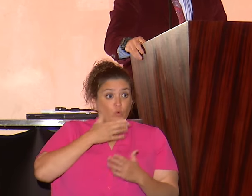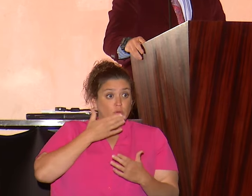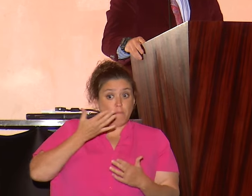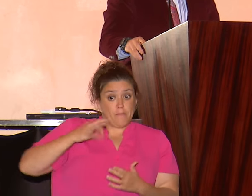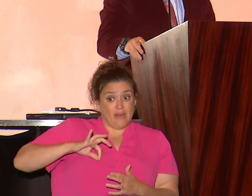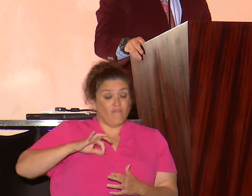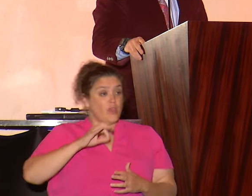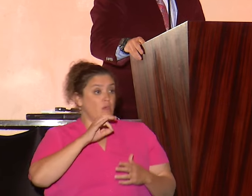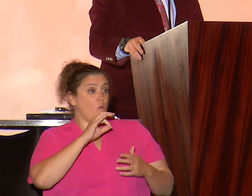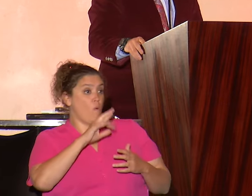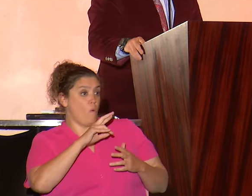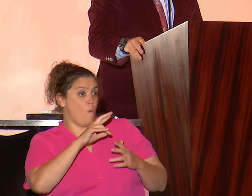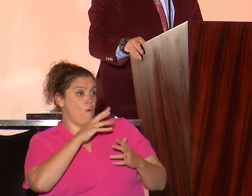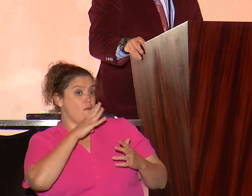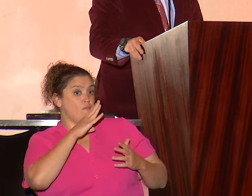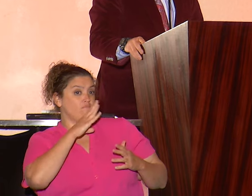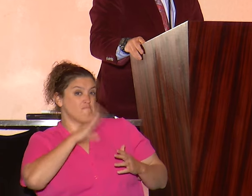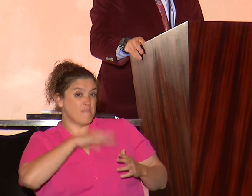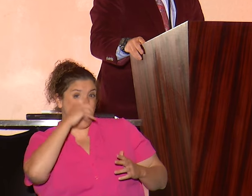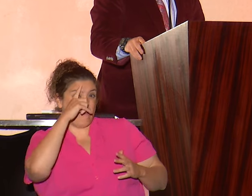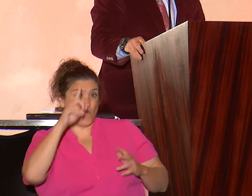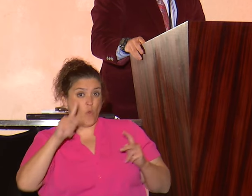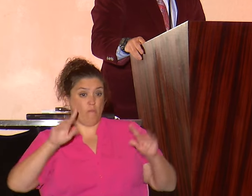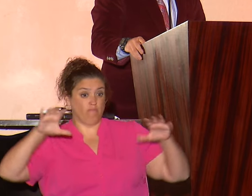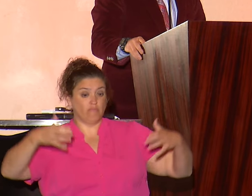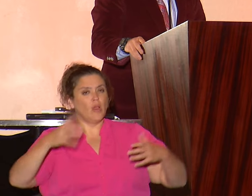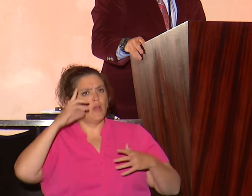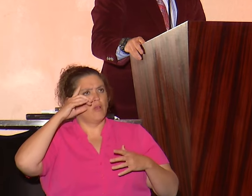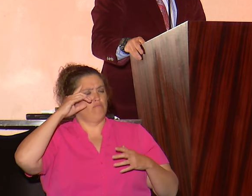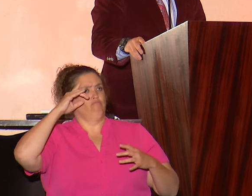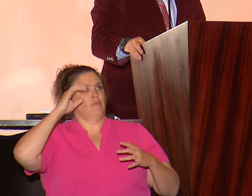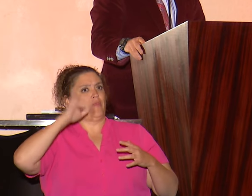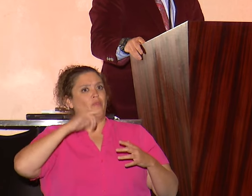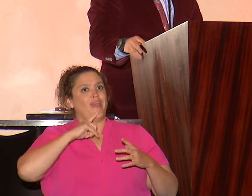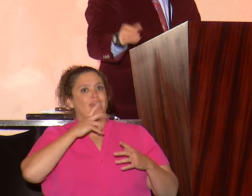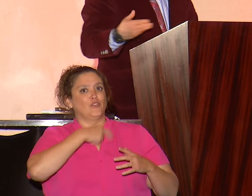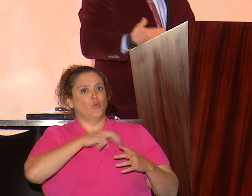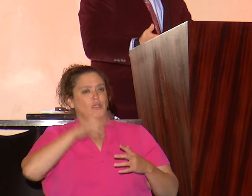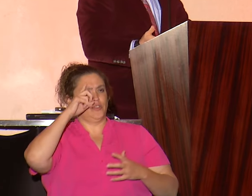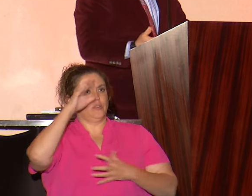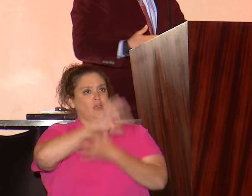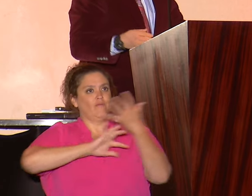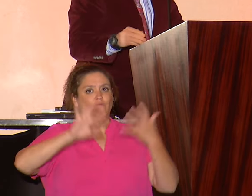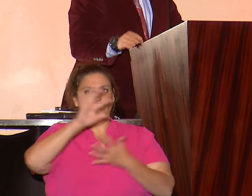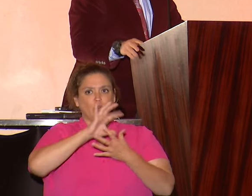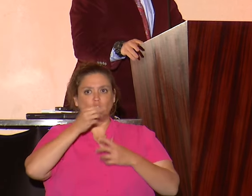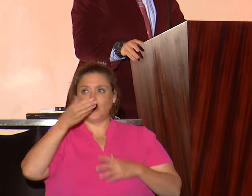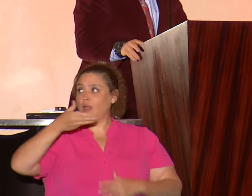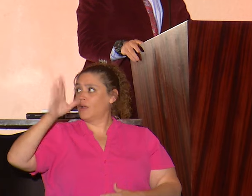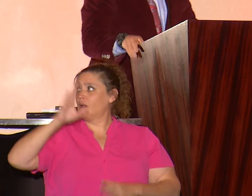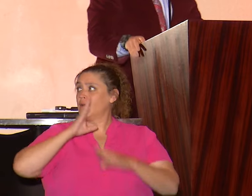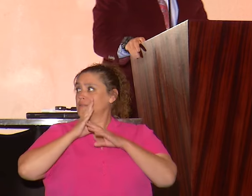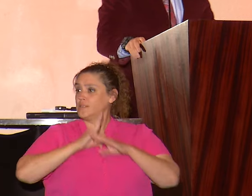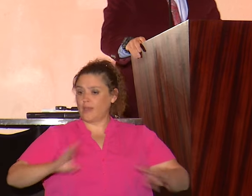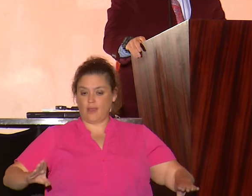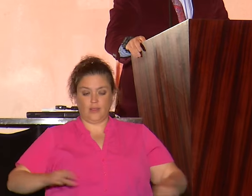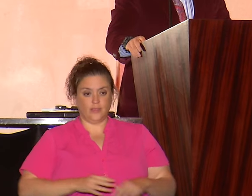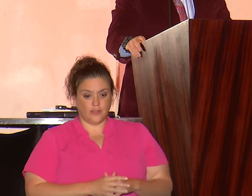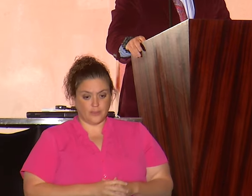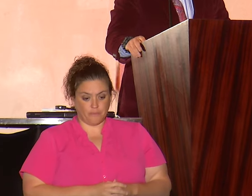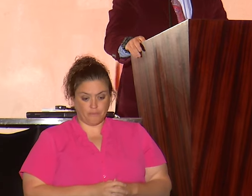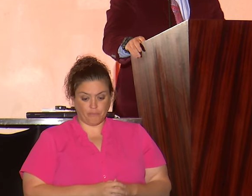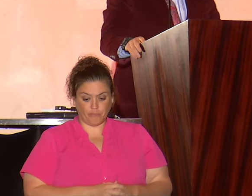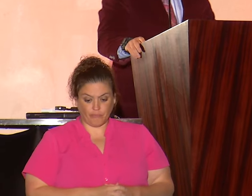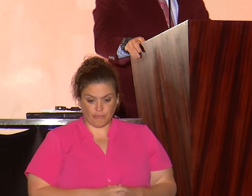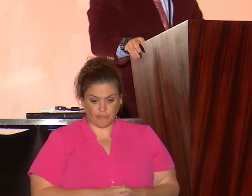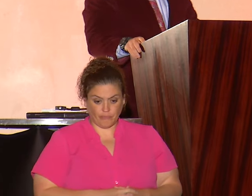humanity. Talk about religious confusion and God's silence. Wait till you get a load of this. Bearing in mind